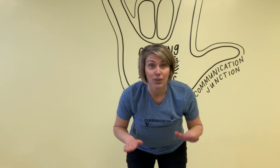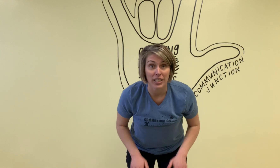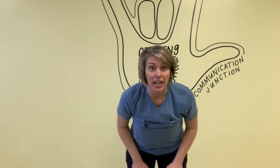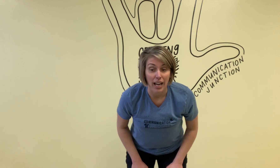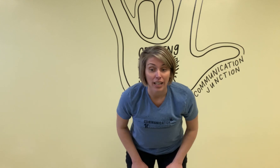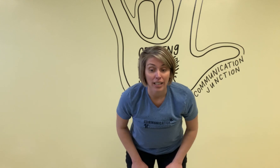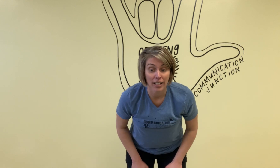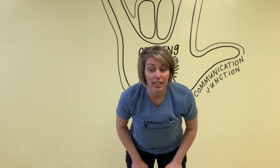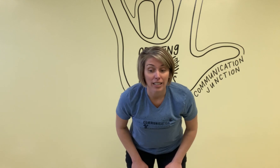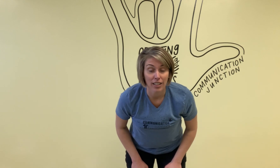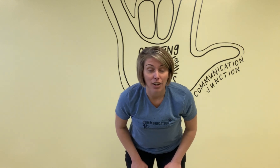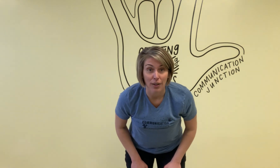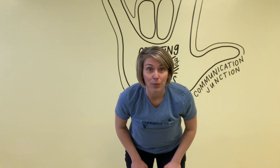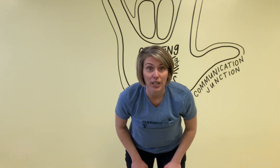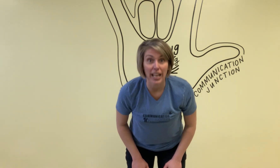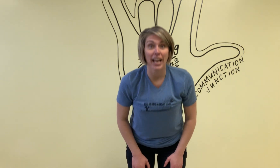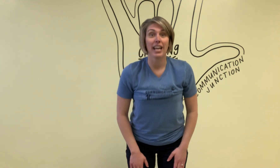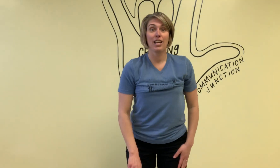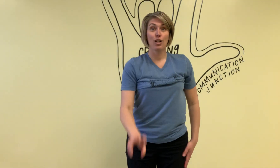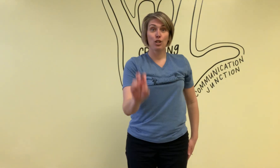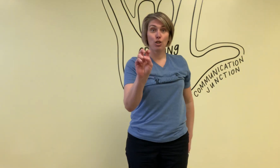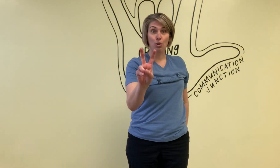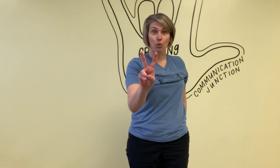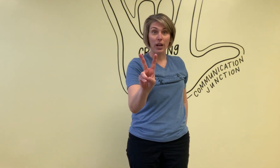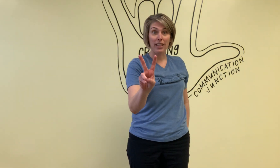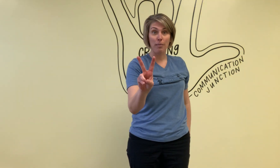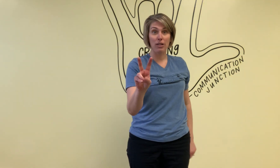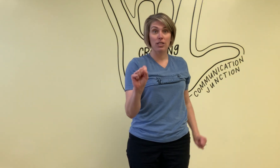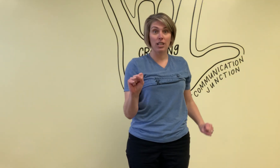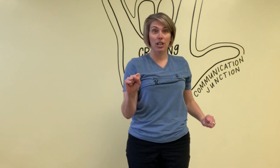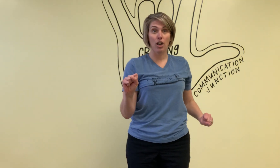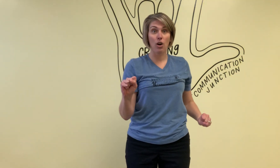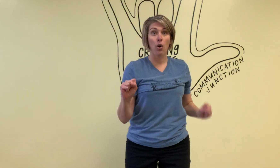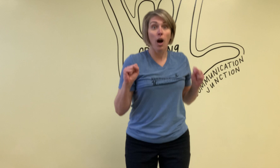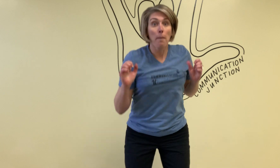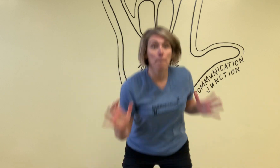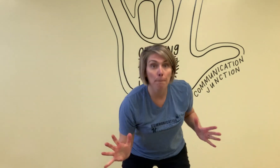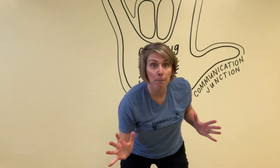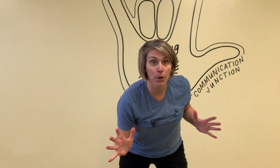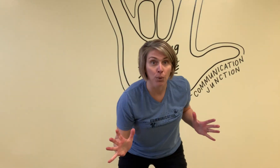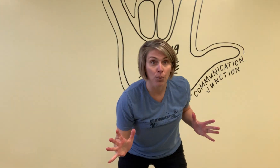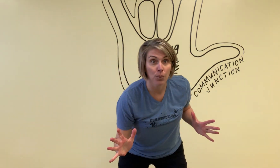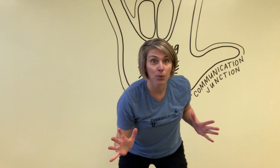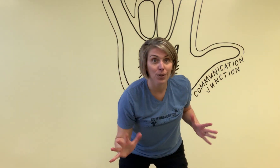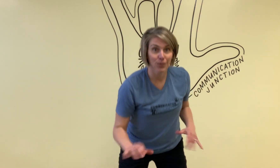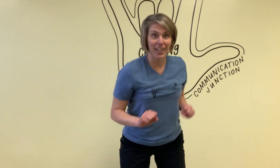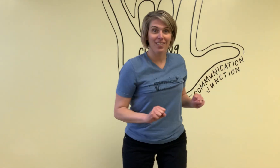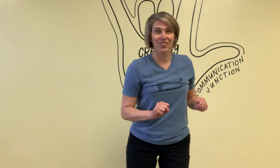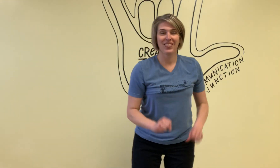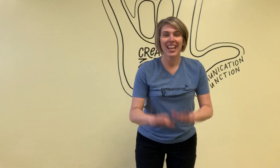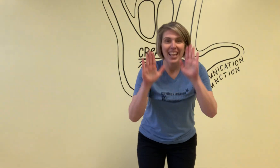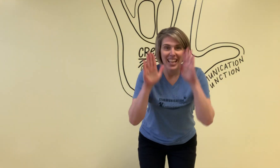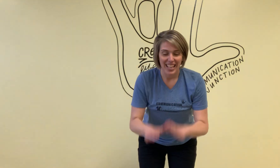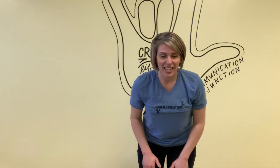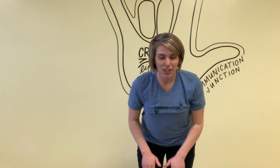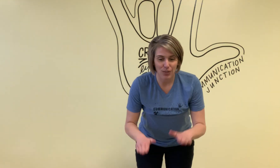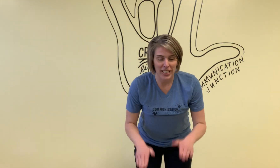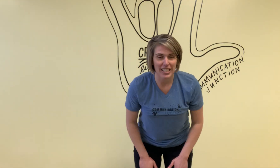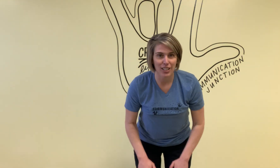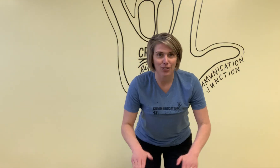dock. All right, we're gonna add 2, and the mouse is gonna go boo. Ready? Hickory dickory